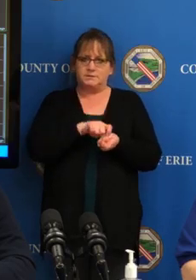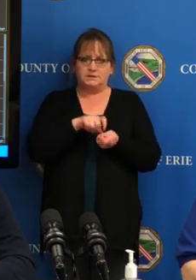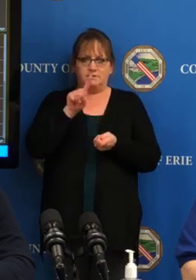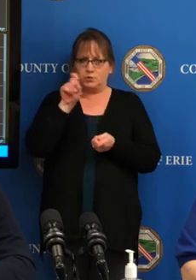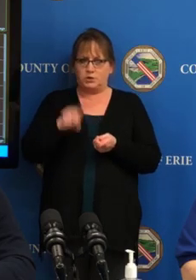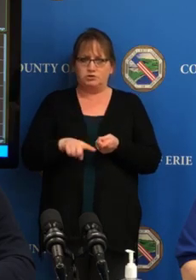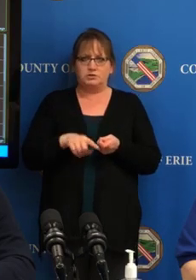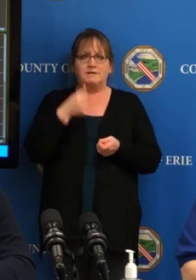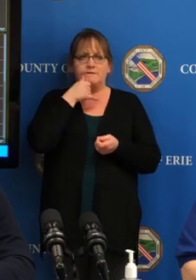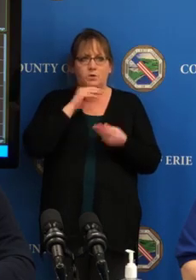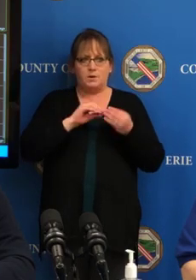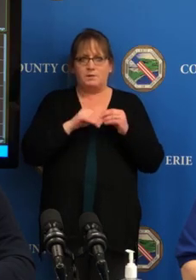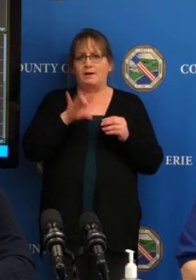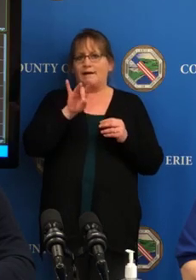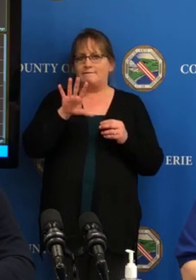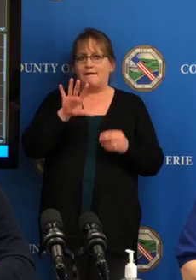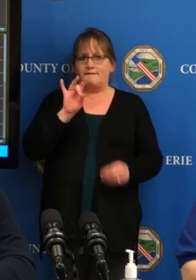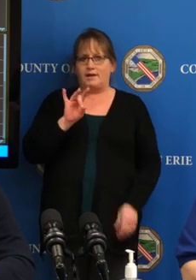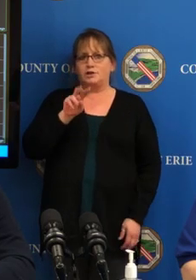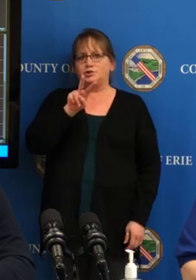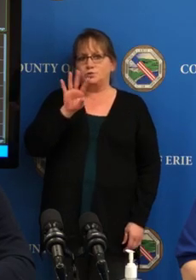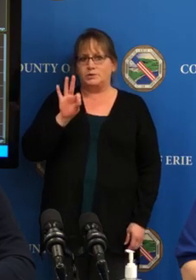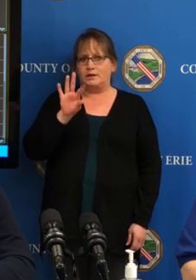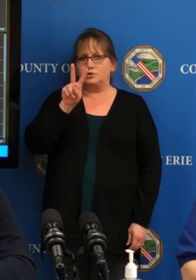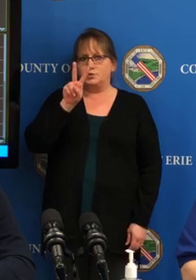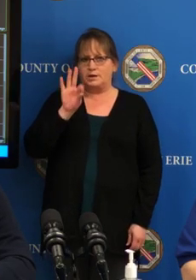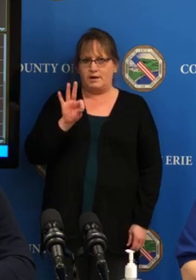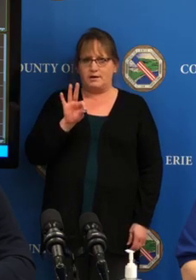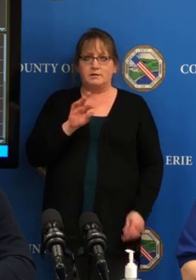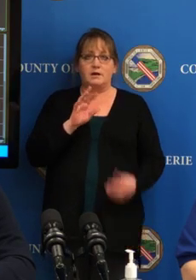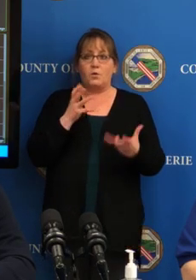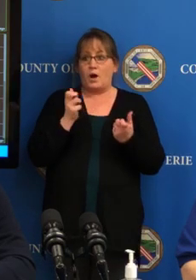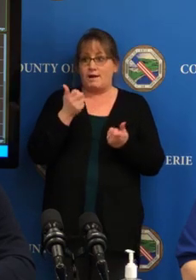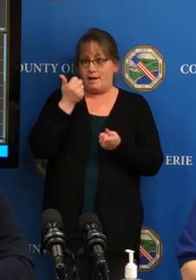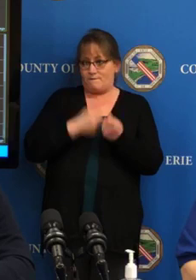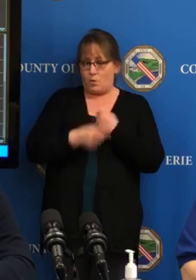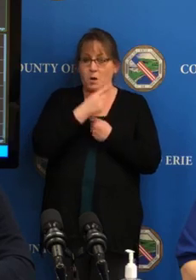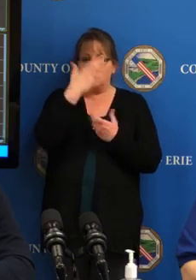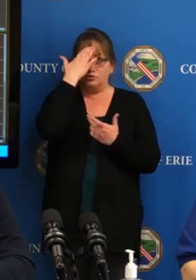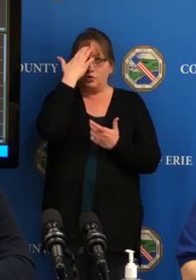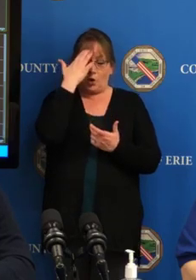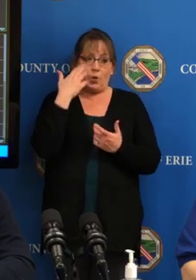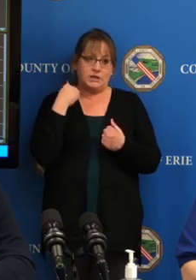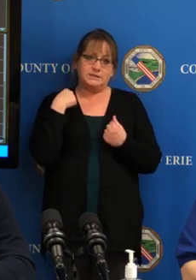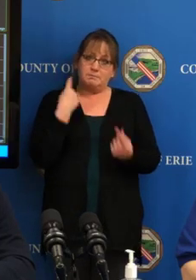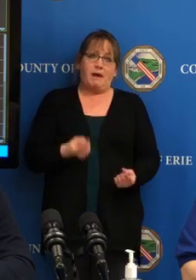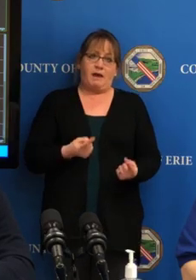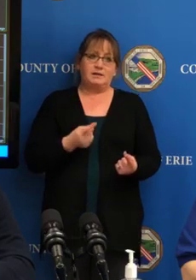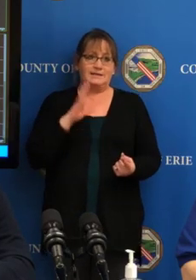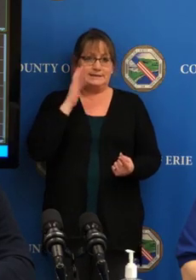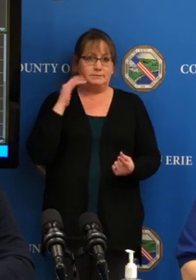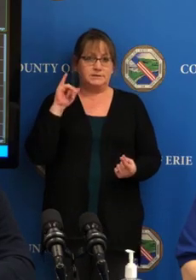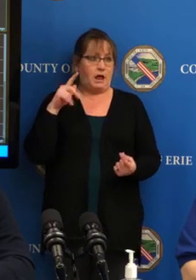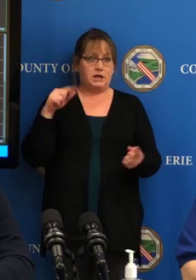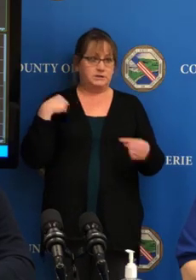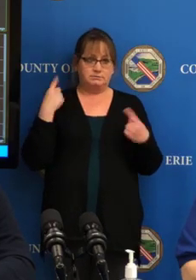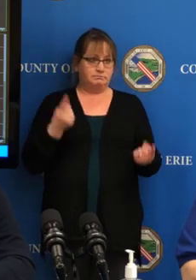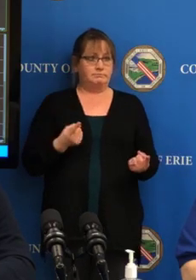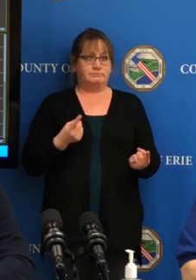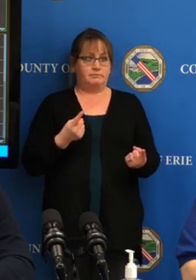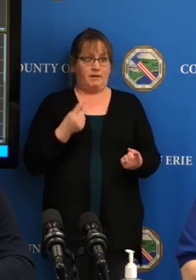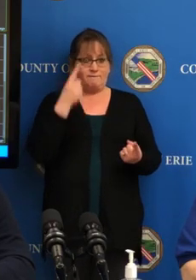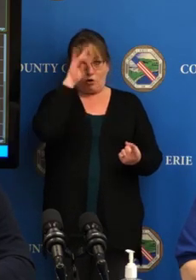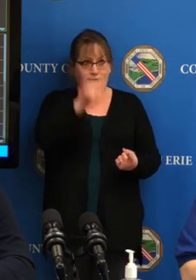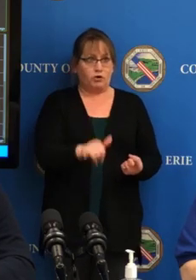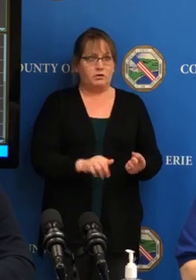at our phone number, 858-2929. I want everybody to know that seems like it's been forever. I'm already losing